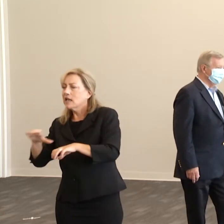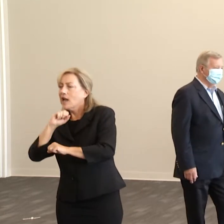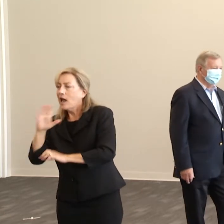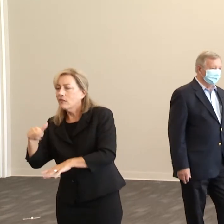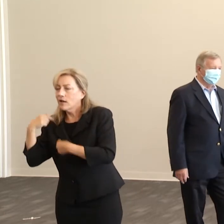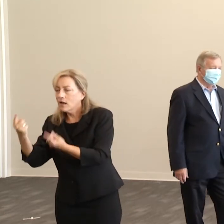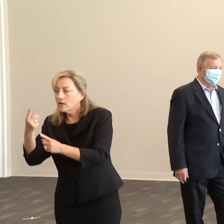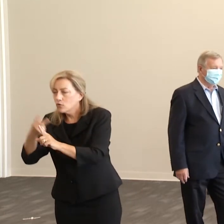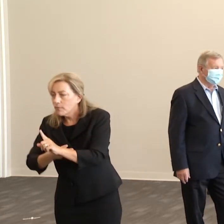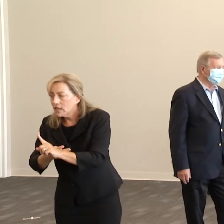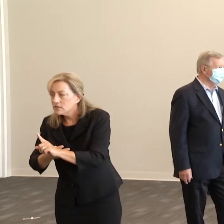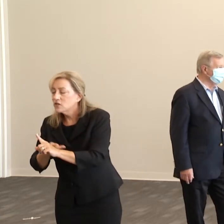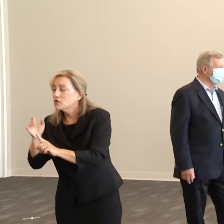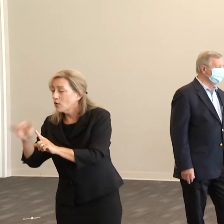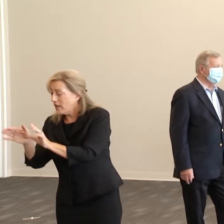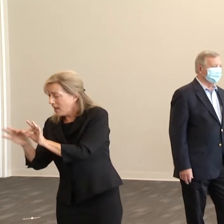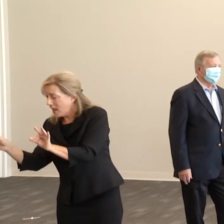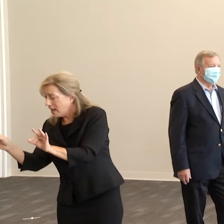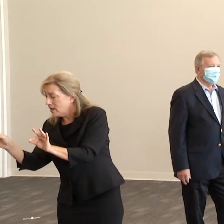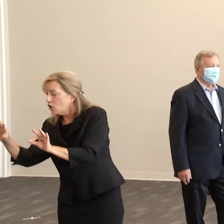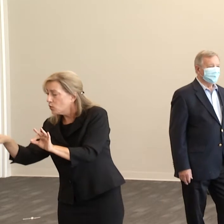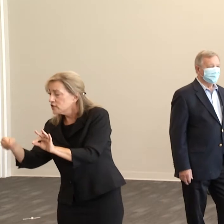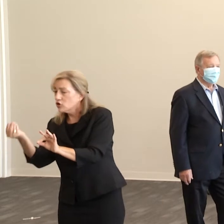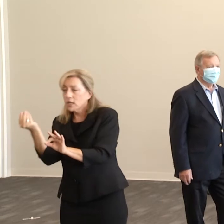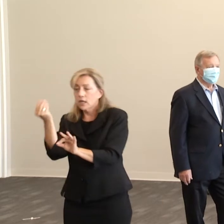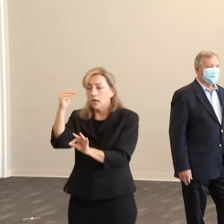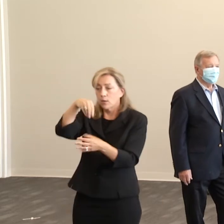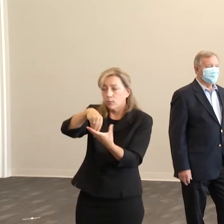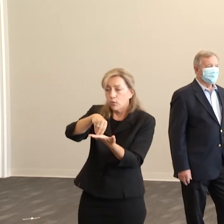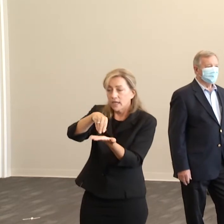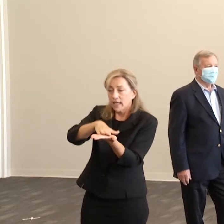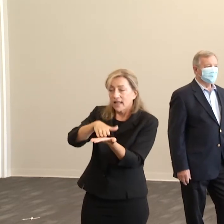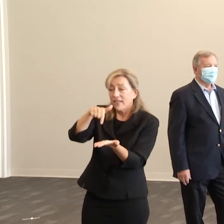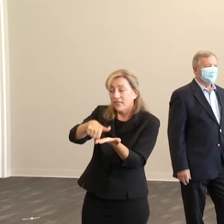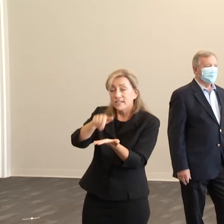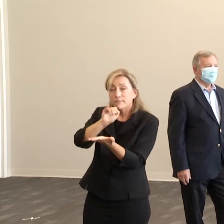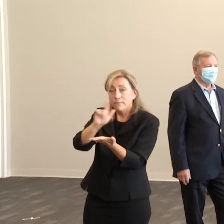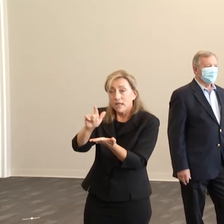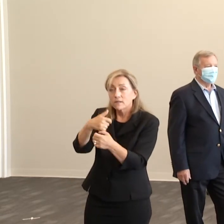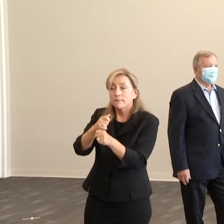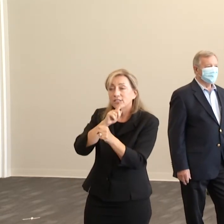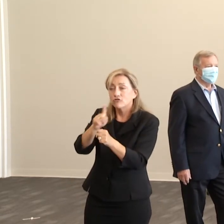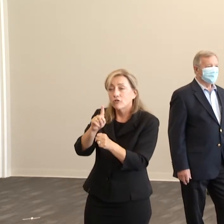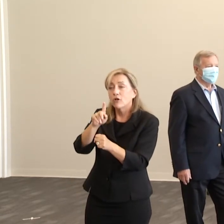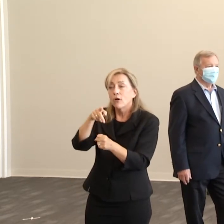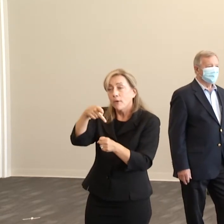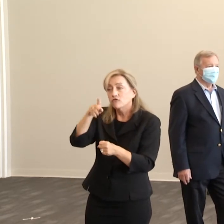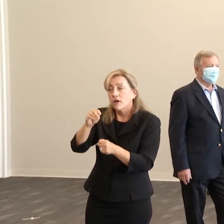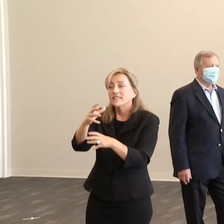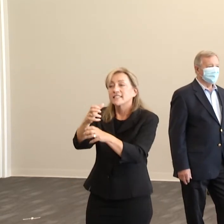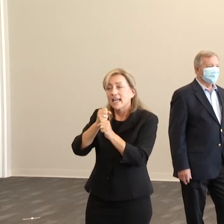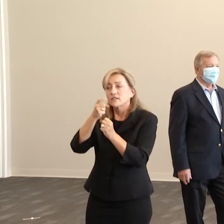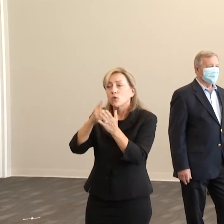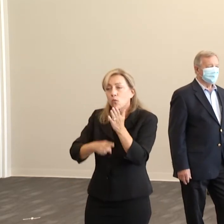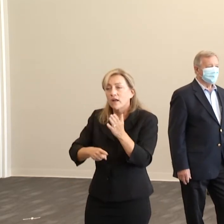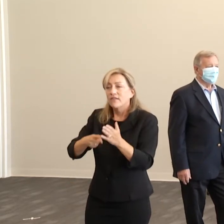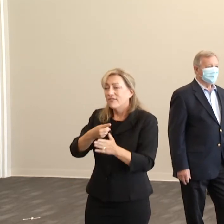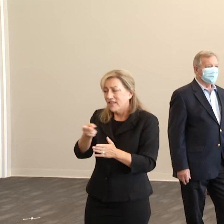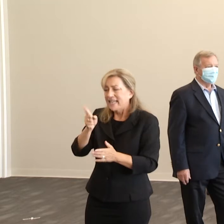out and put it into this bill to make sure that the post office was what it needs, what it says it needs, receives what it says it